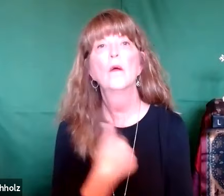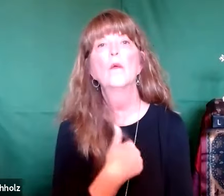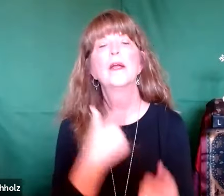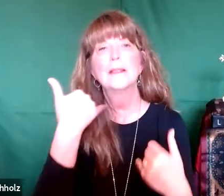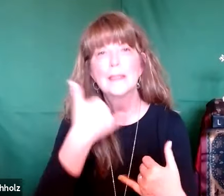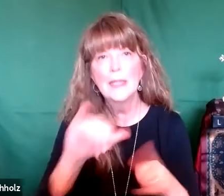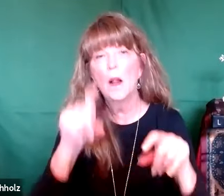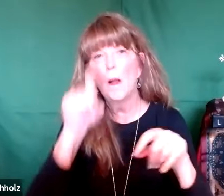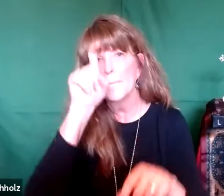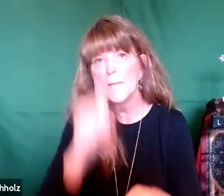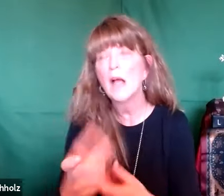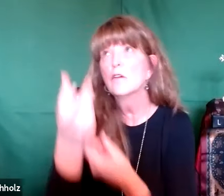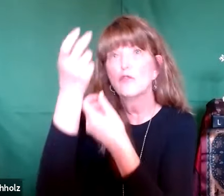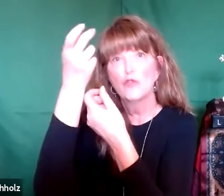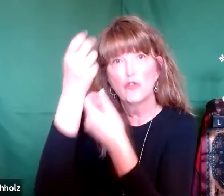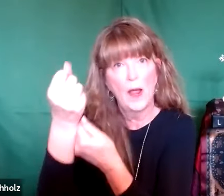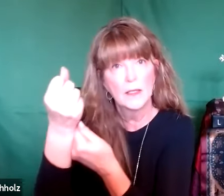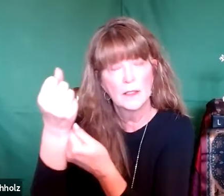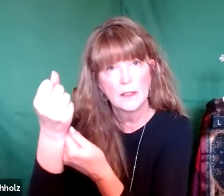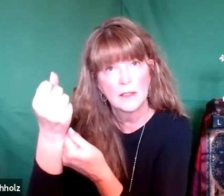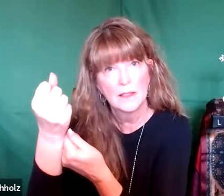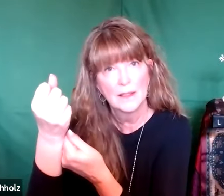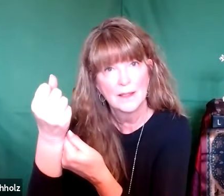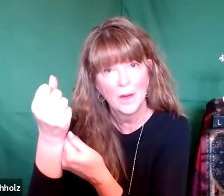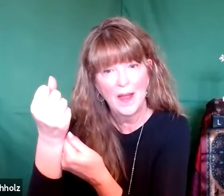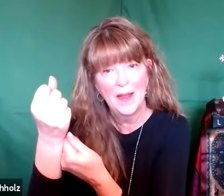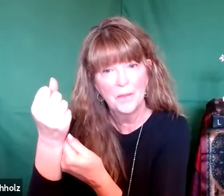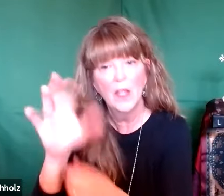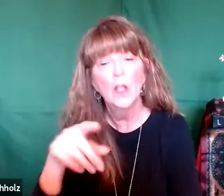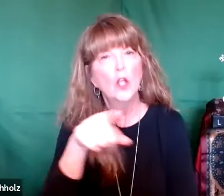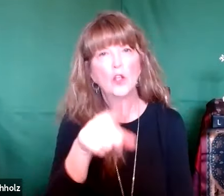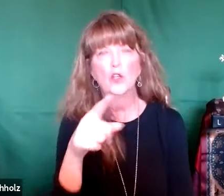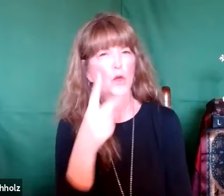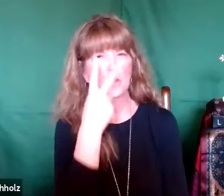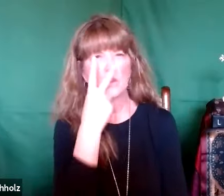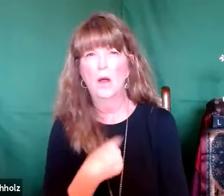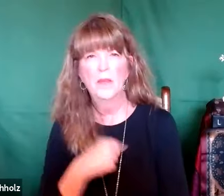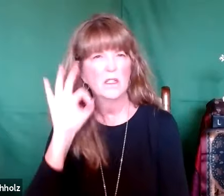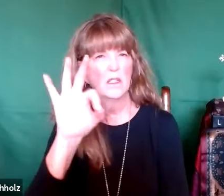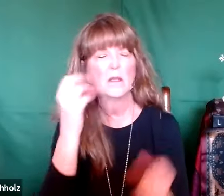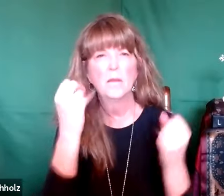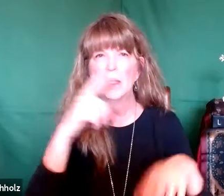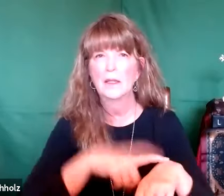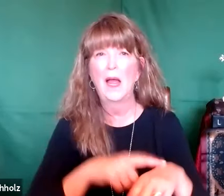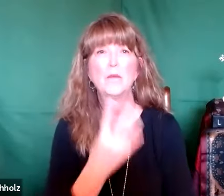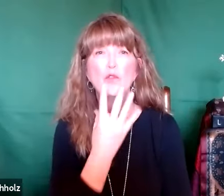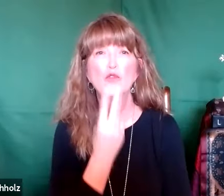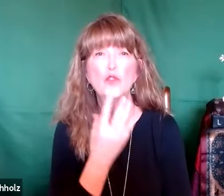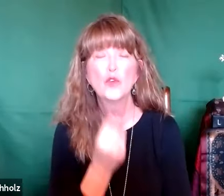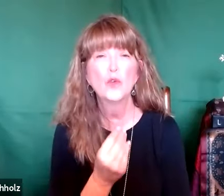that regardless of our suffering, we still need to trust in God. And you've seen me preach